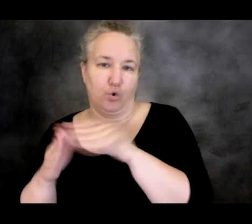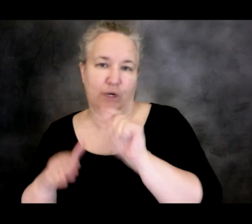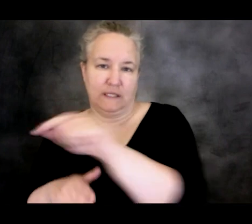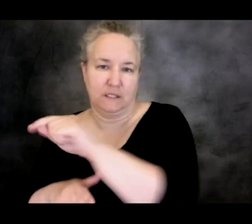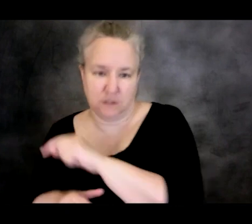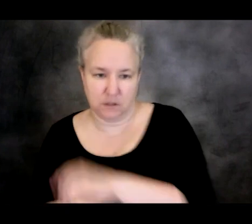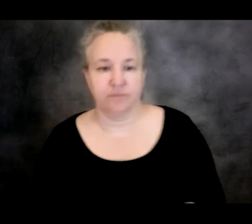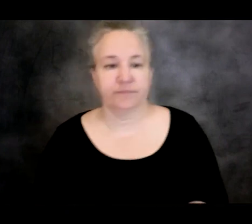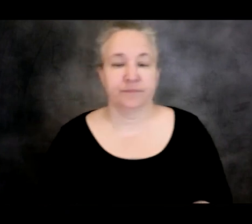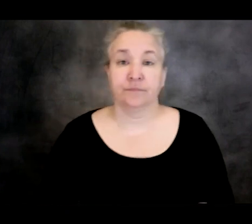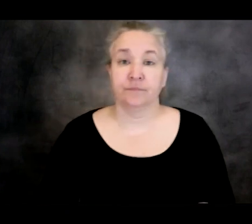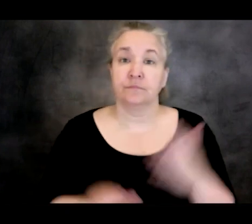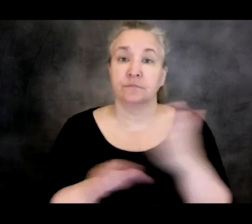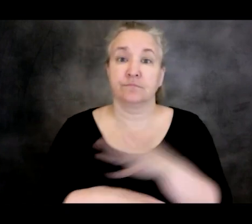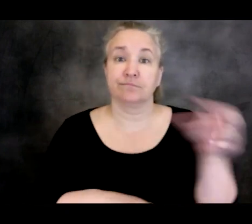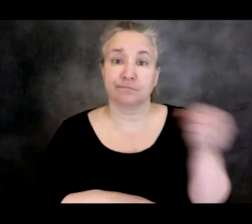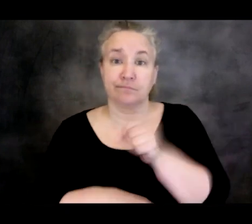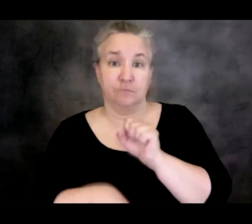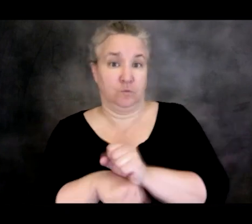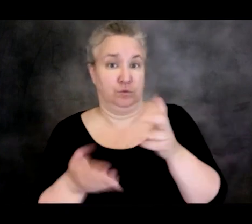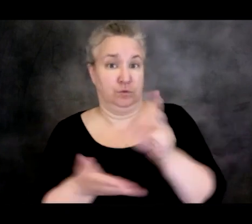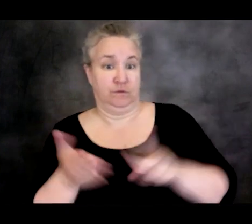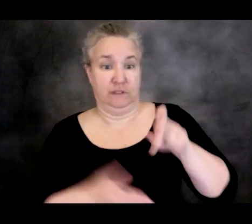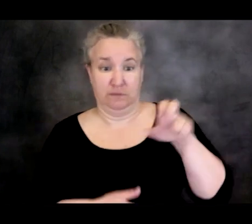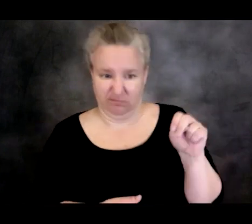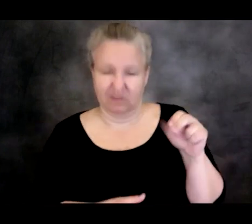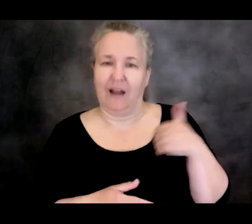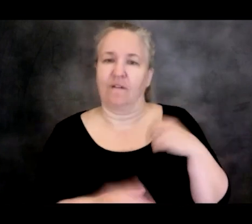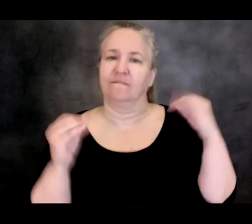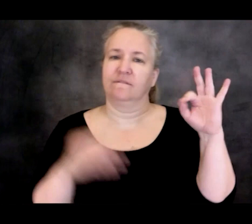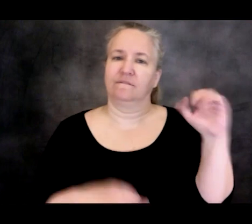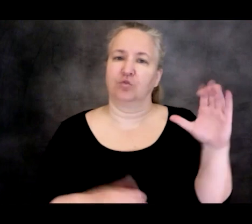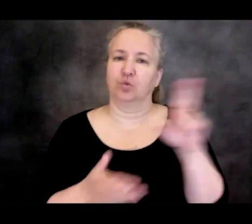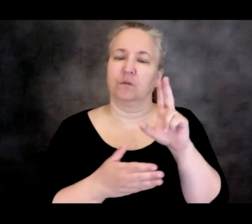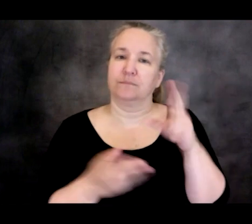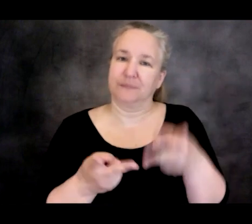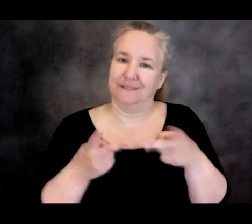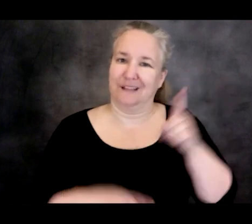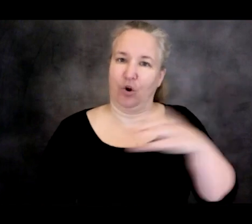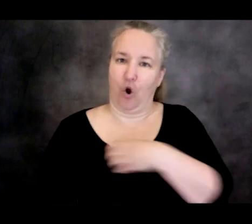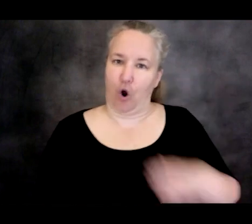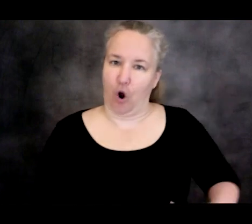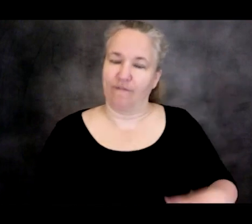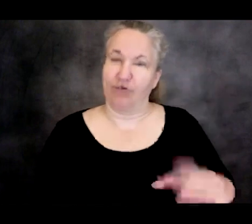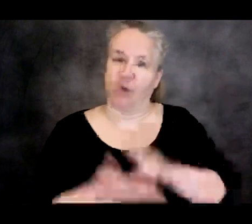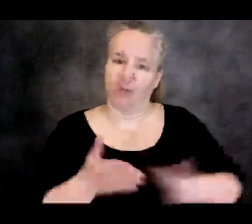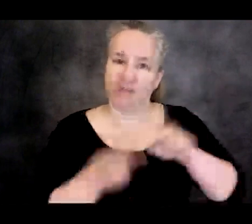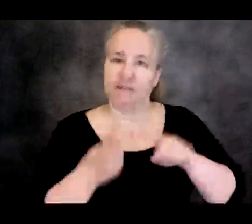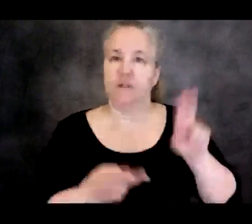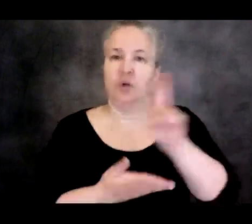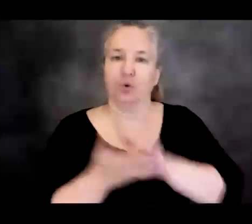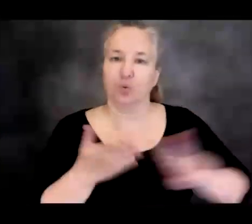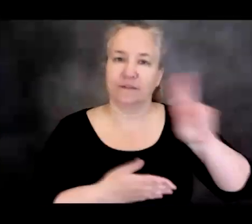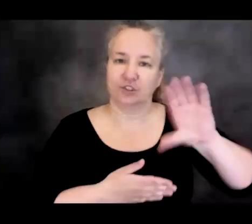his appointment at Penn, Professor Gonzales held faculty positions at Harvard University, the University of Chicago, and the